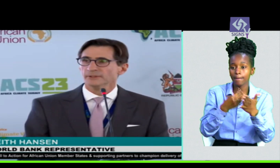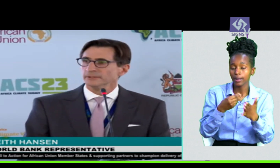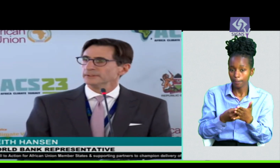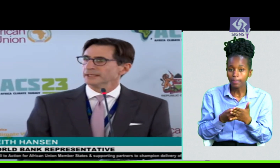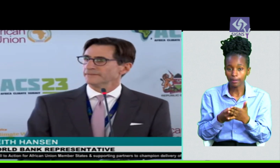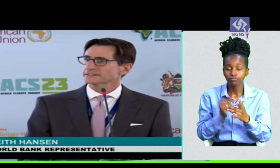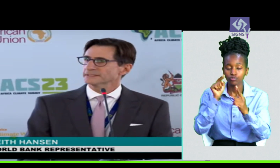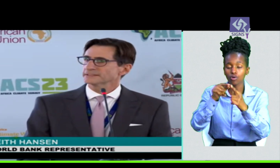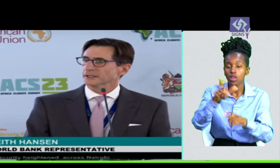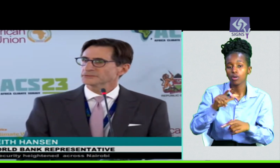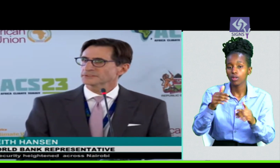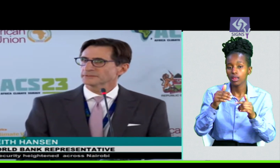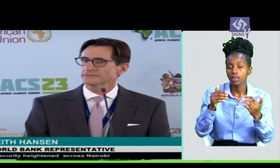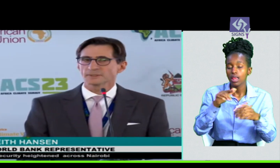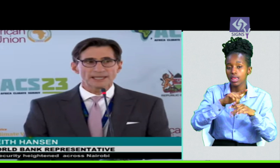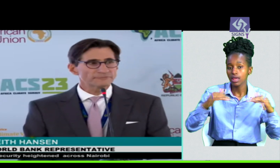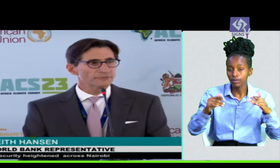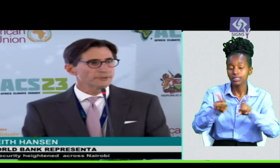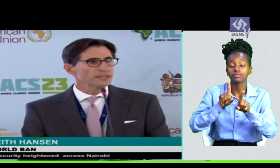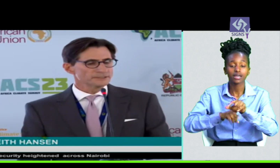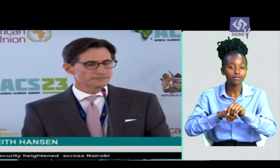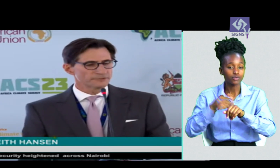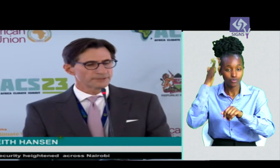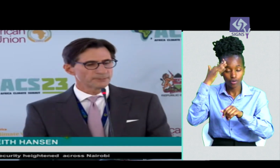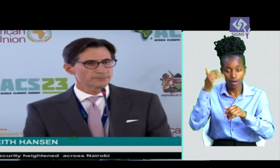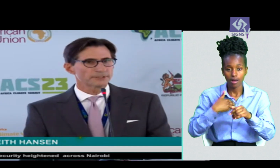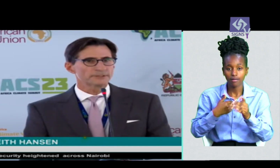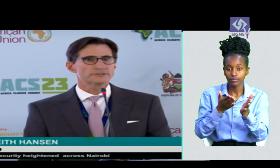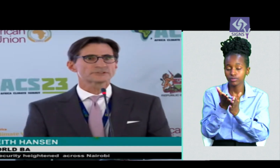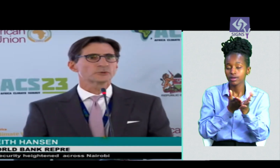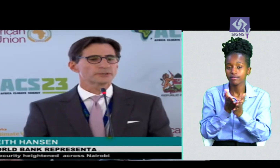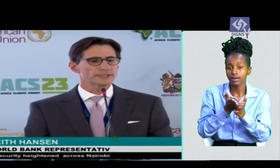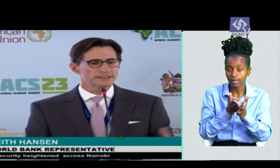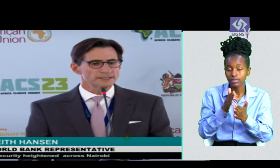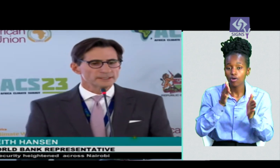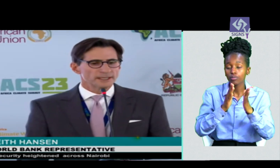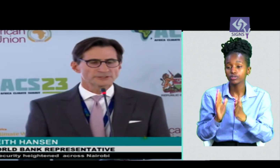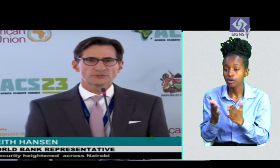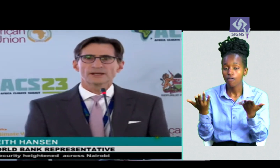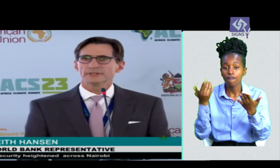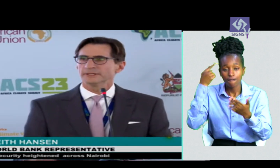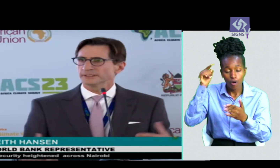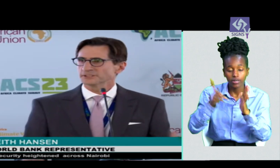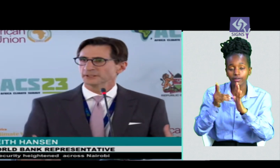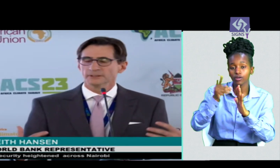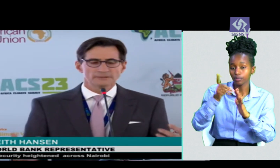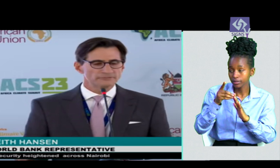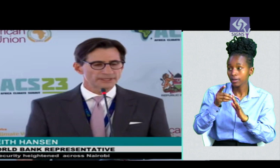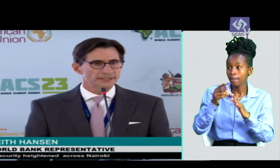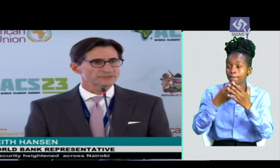level. And in that sense, it also serves as a platform for development partners to coordinate and to crowd in additional